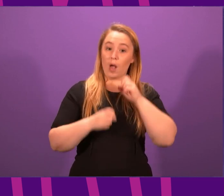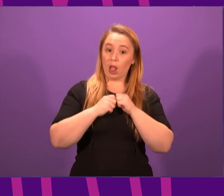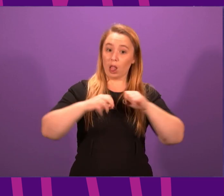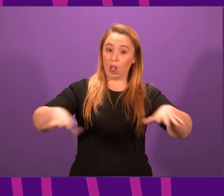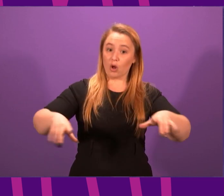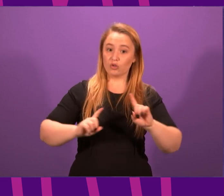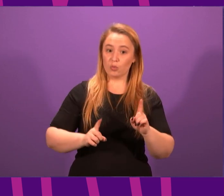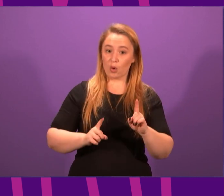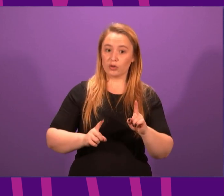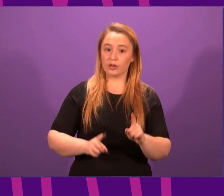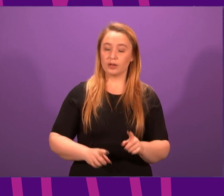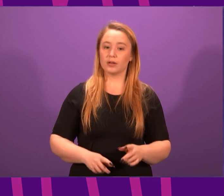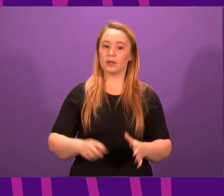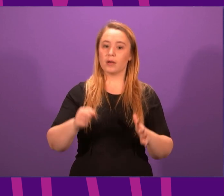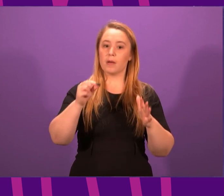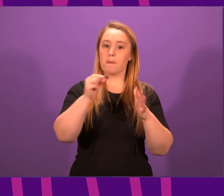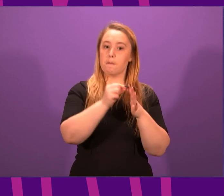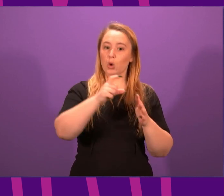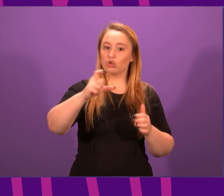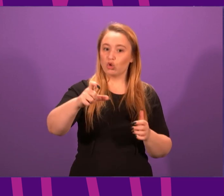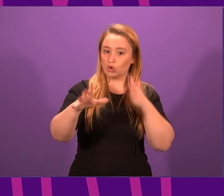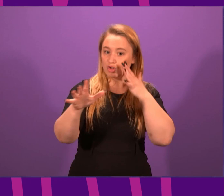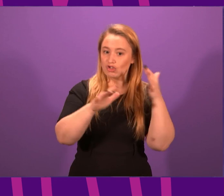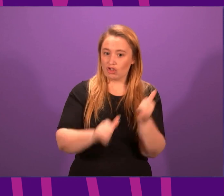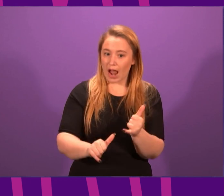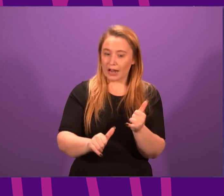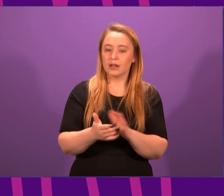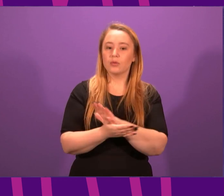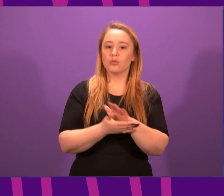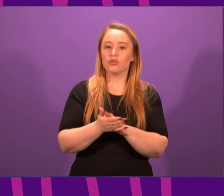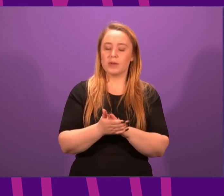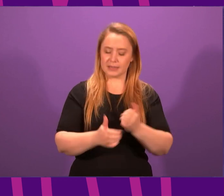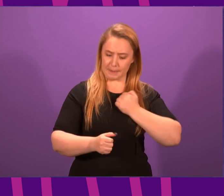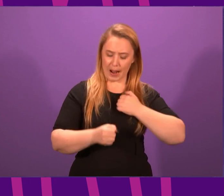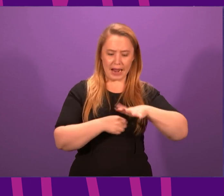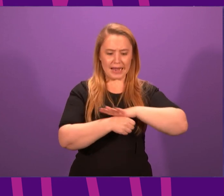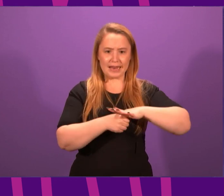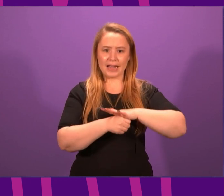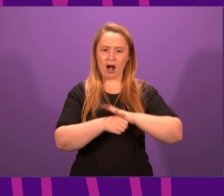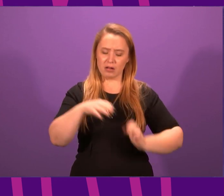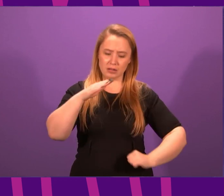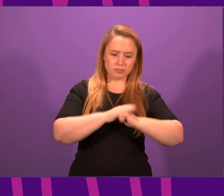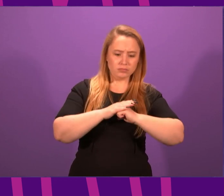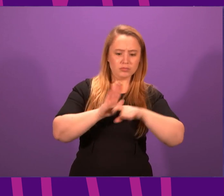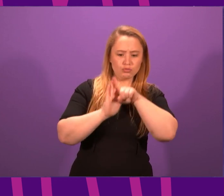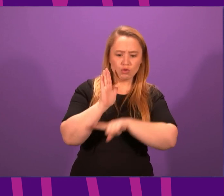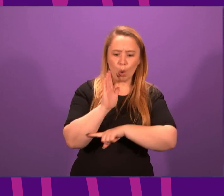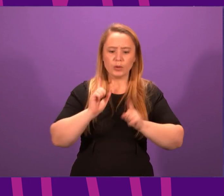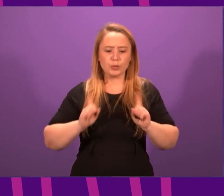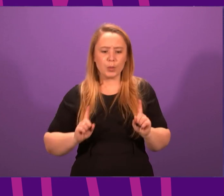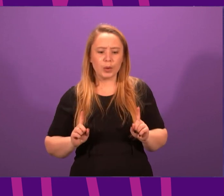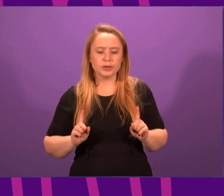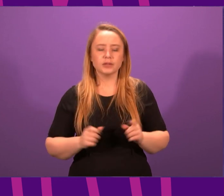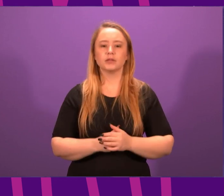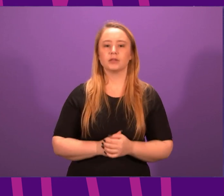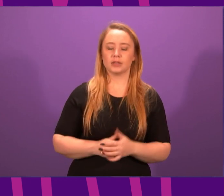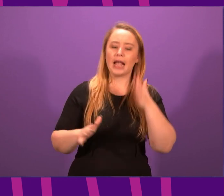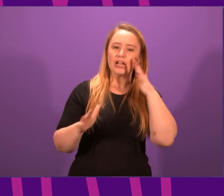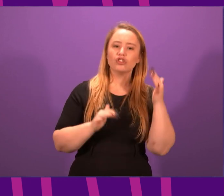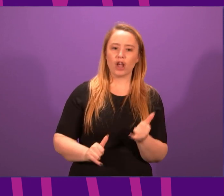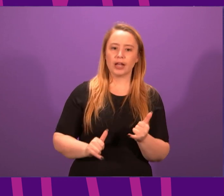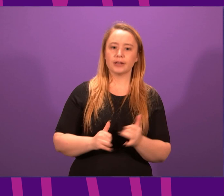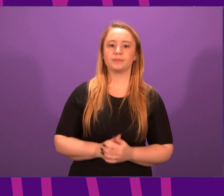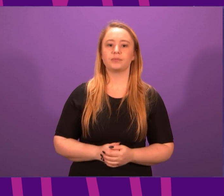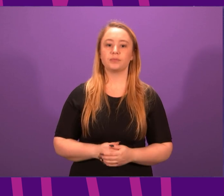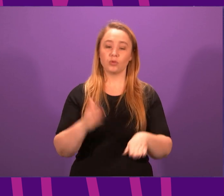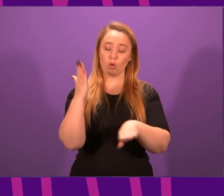new postcode checker to allow people to know what restrictions are in place in their area at any given time. The detail within each